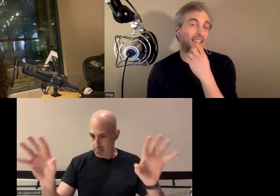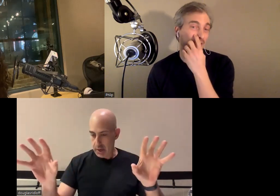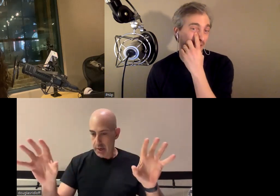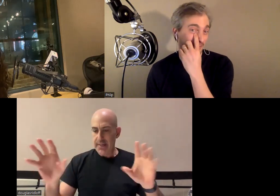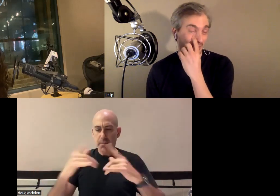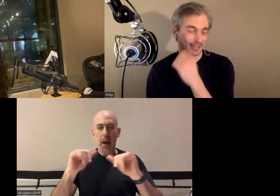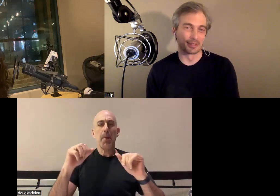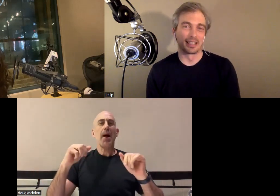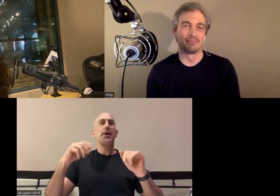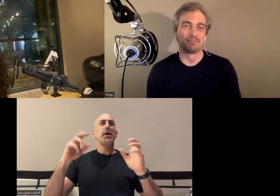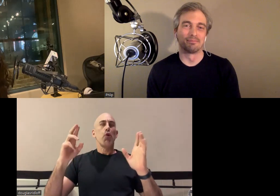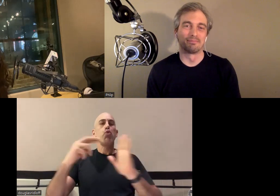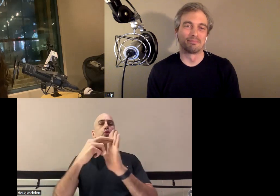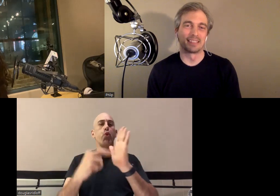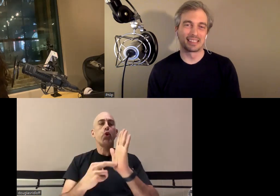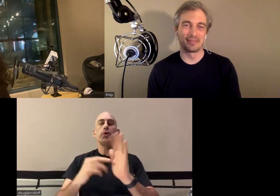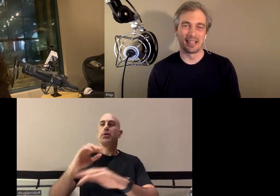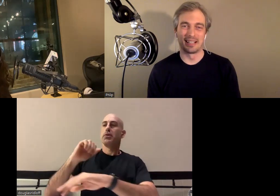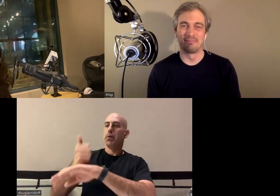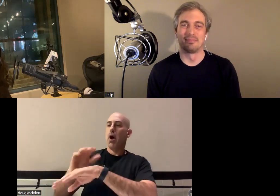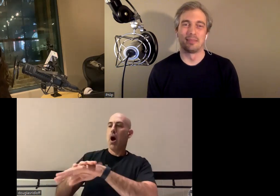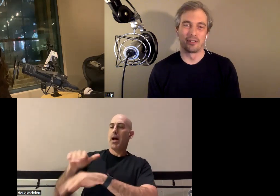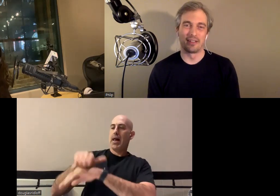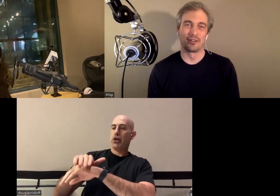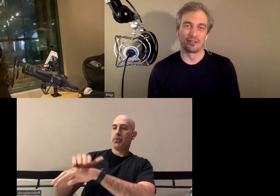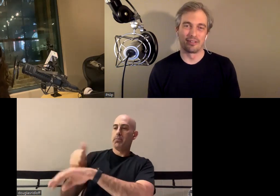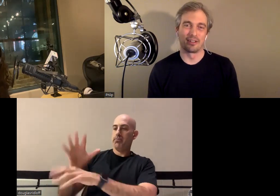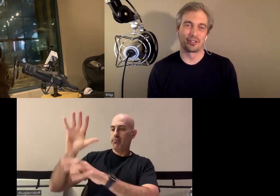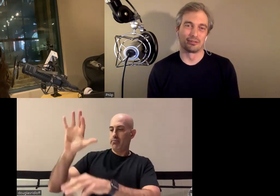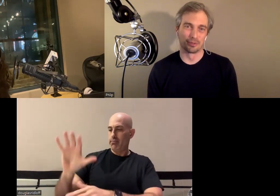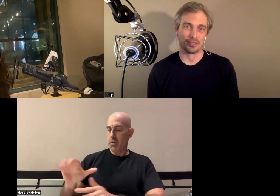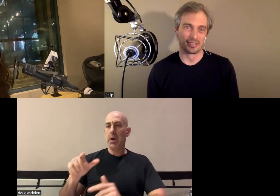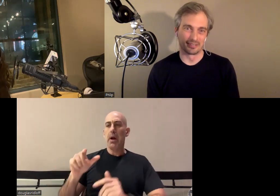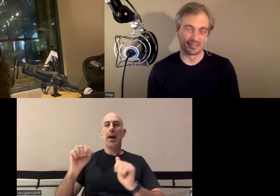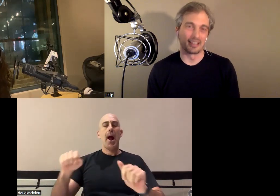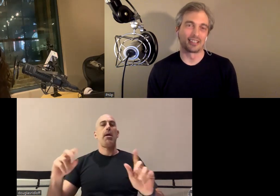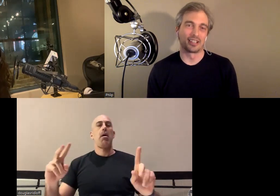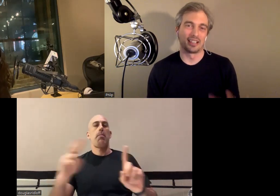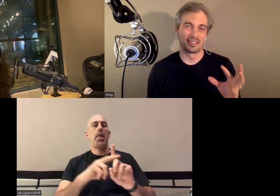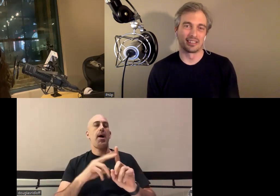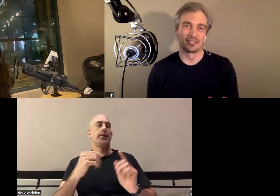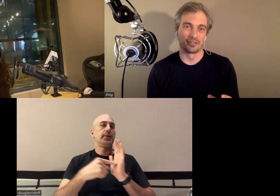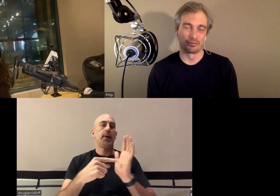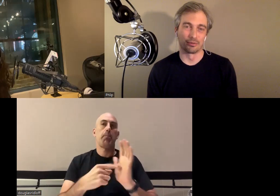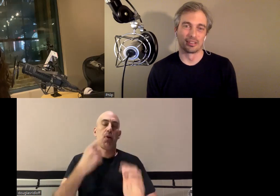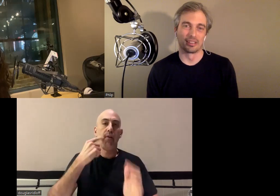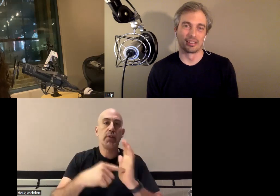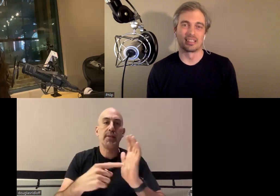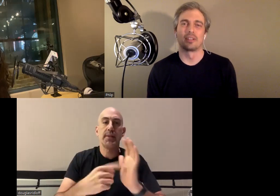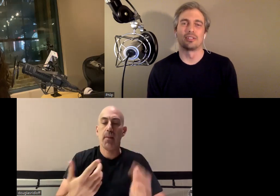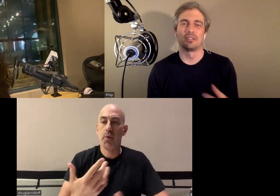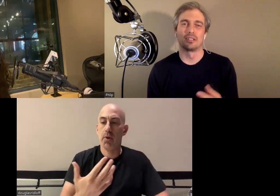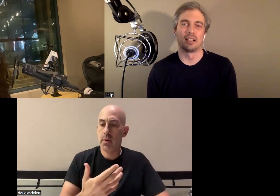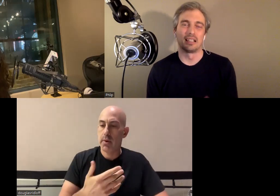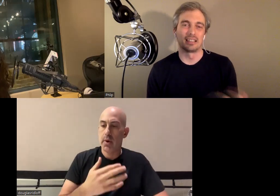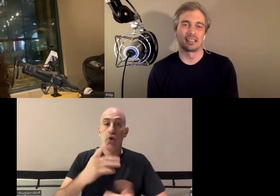they're totally different. Let's start with that. At the same time, they both have their own foundational rules, right? English has its list of rules,